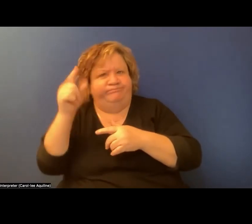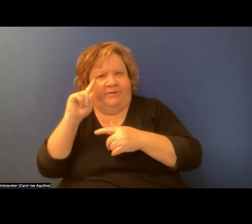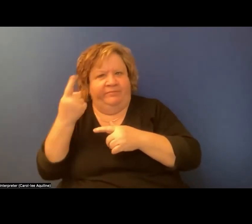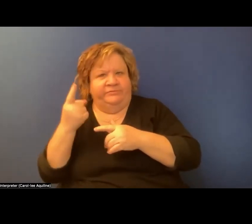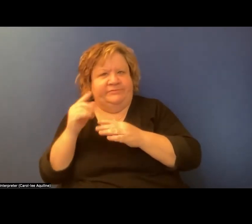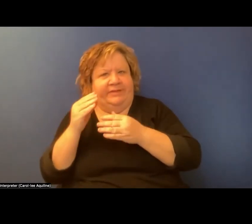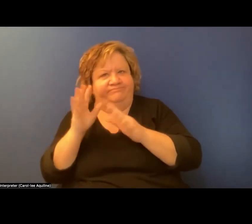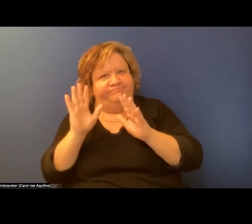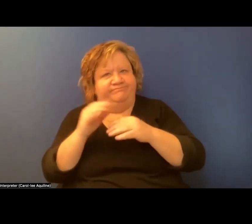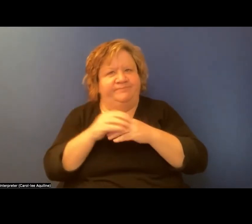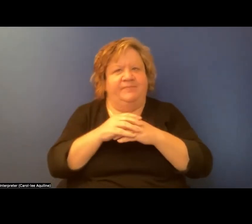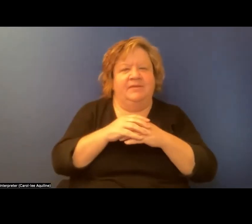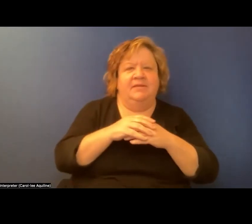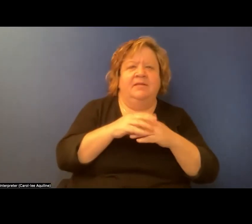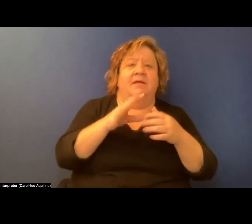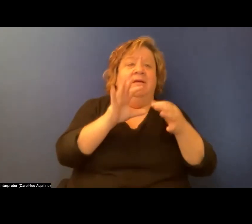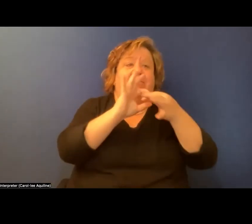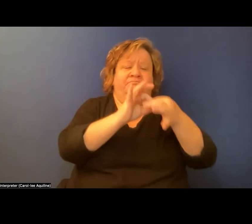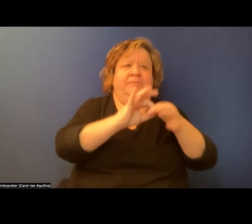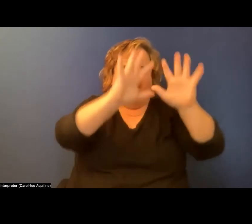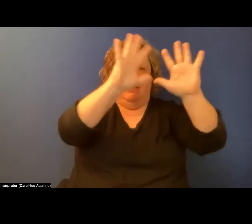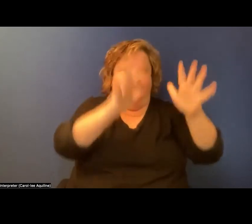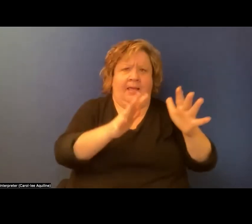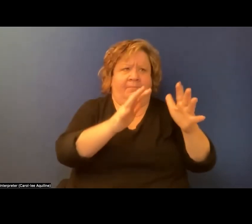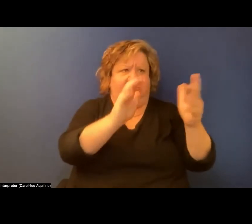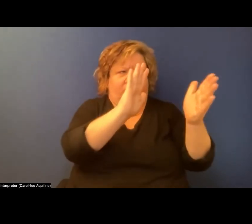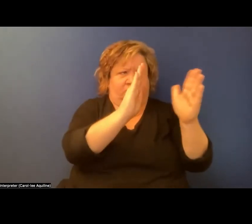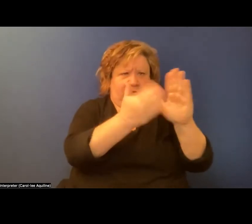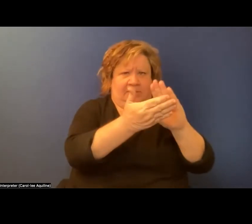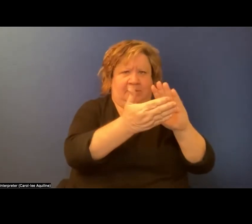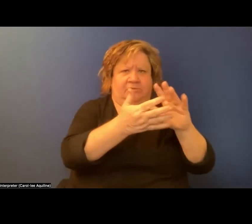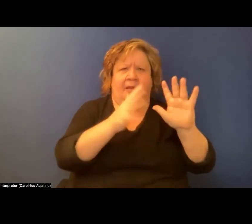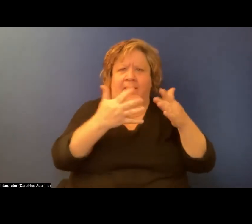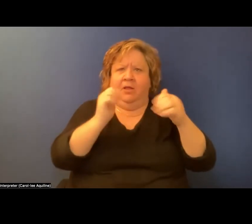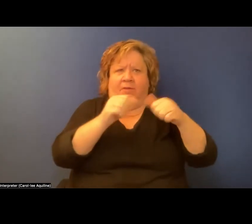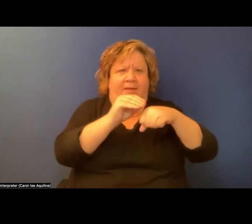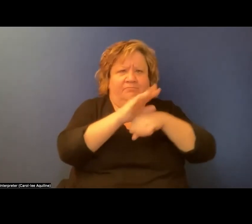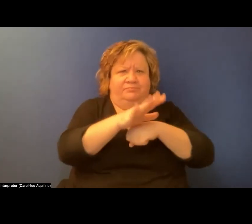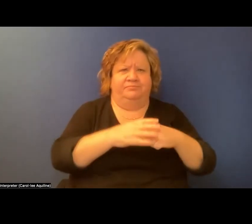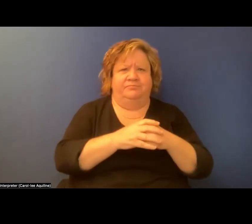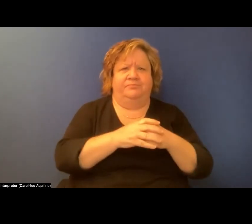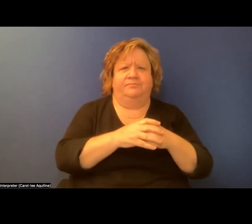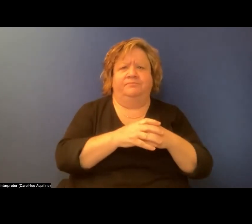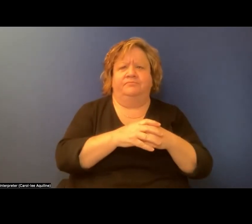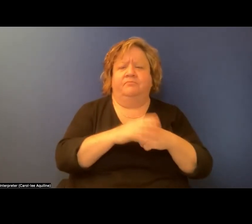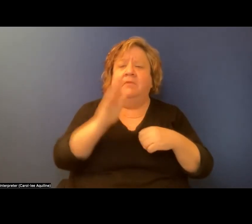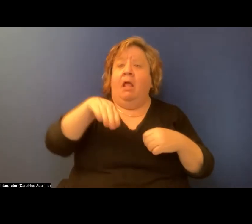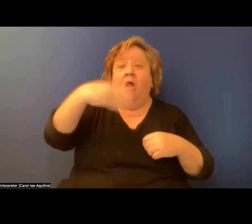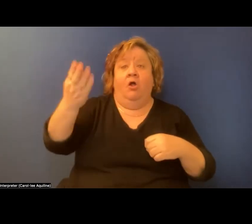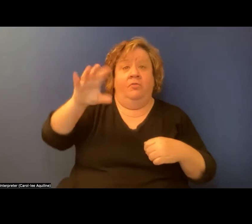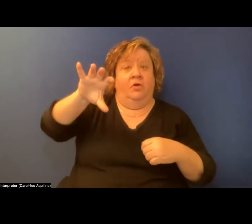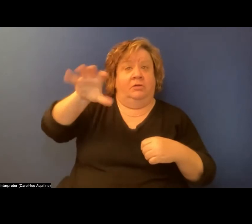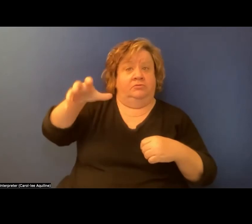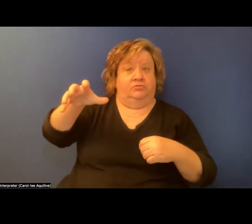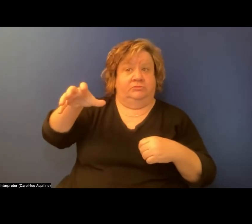action plans. Gabon adopted a national plan to promote green production. Kyrgyzstan has taken gender-responsive